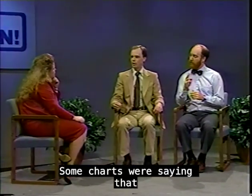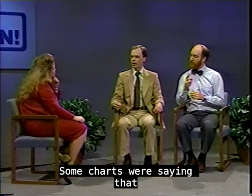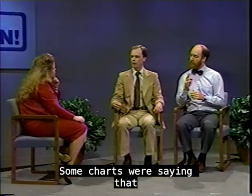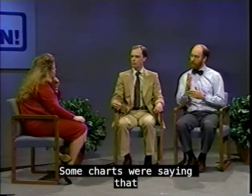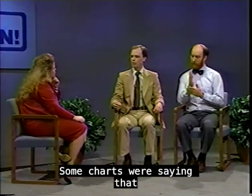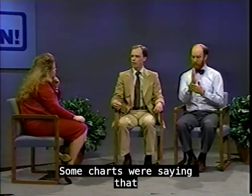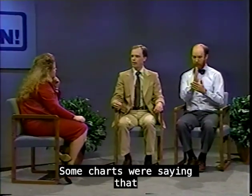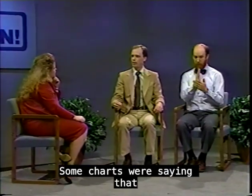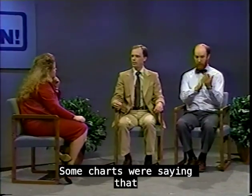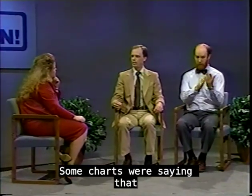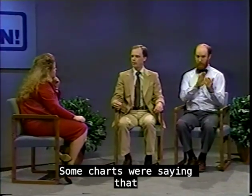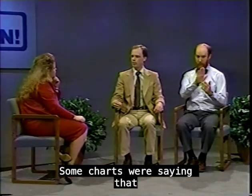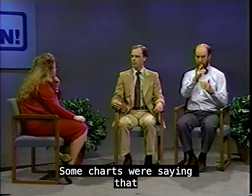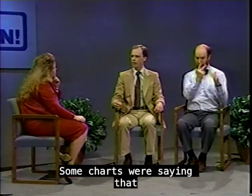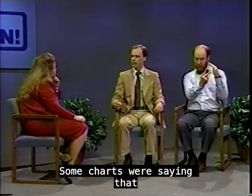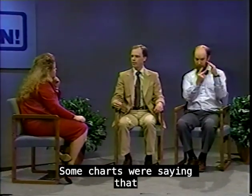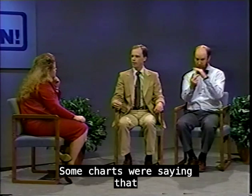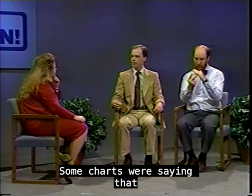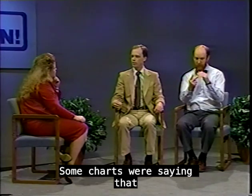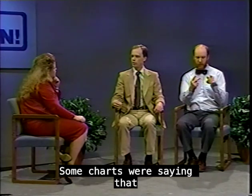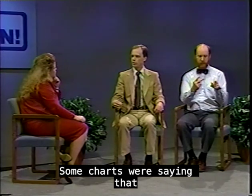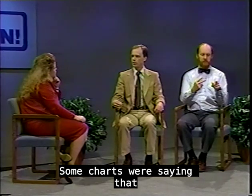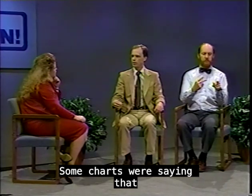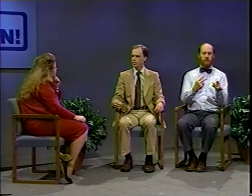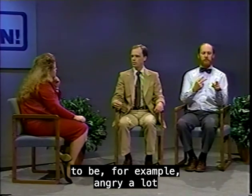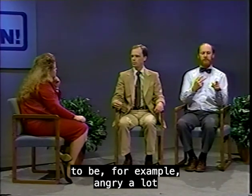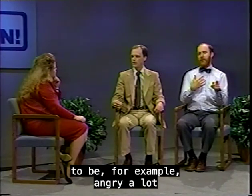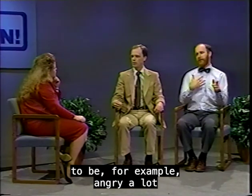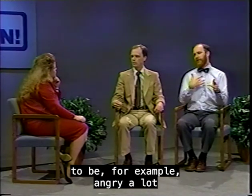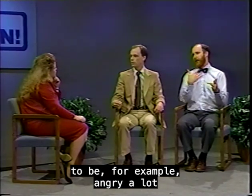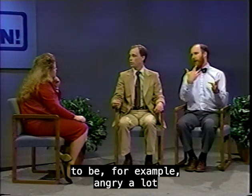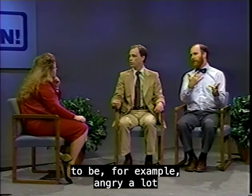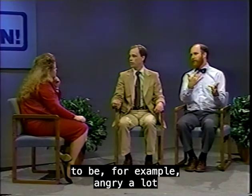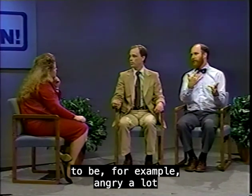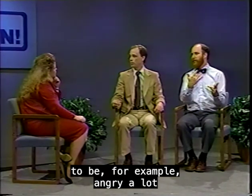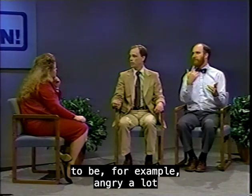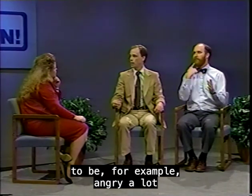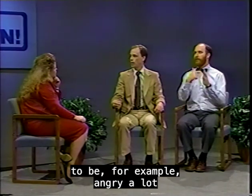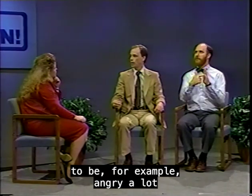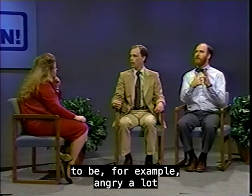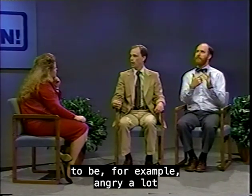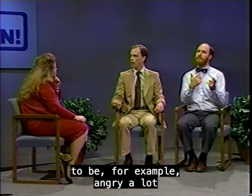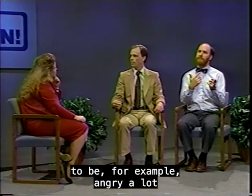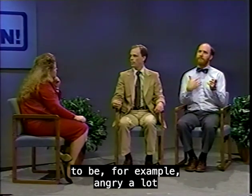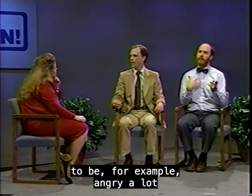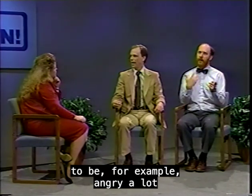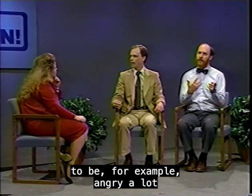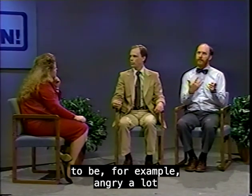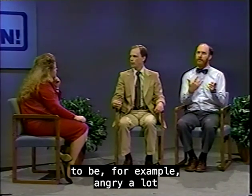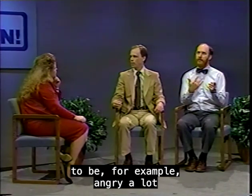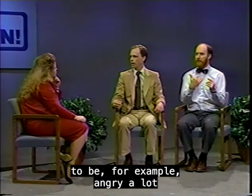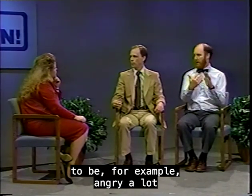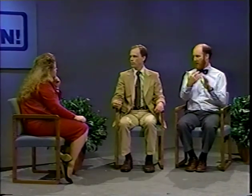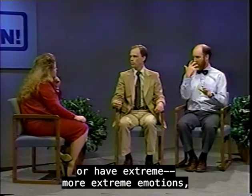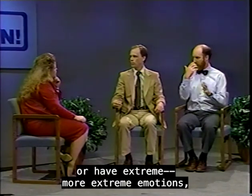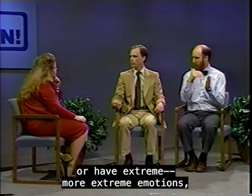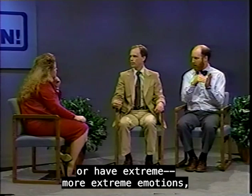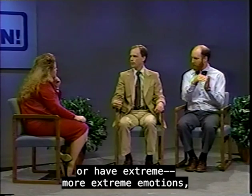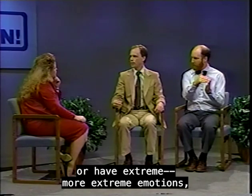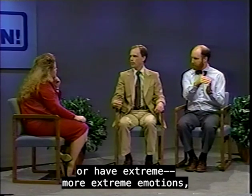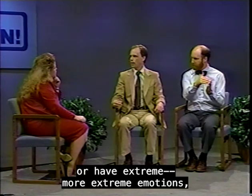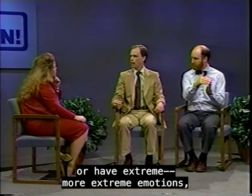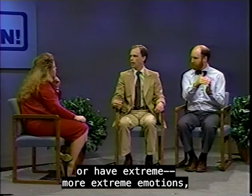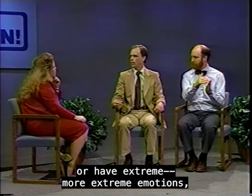Some charts were saying that a person had a tendency to be, for example, angry a lot,